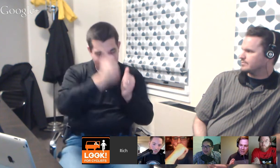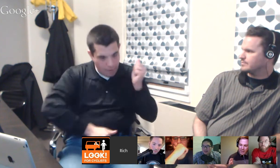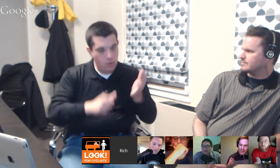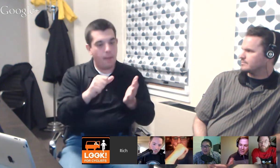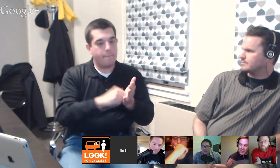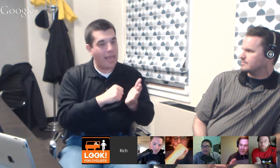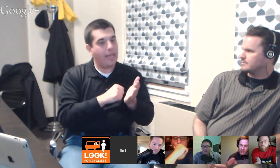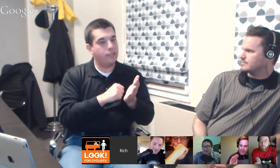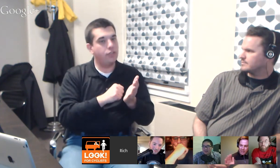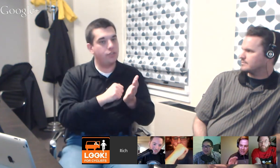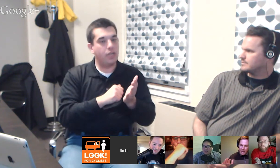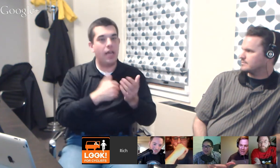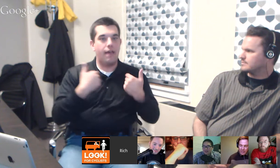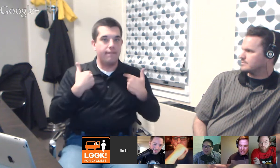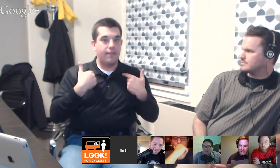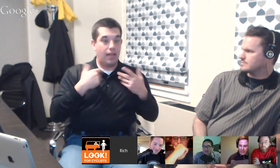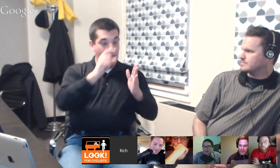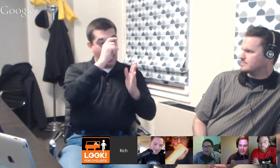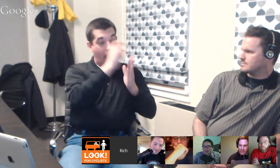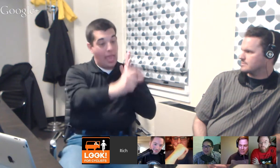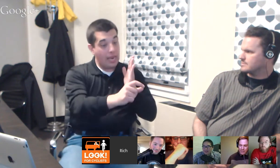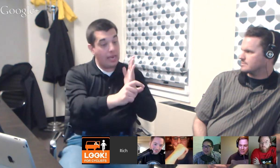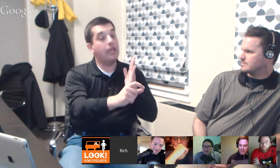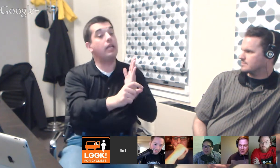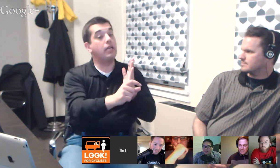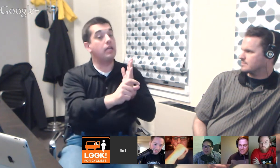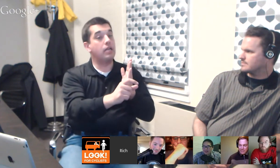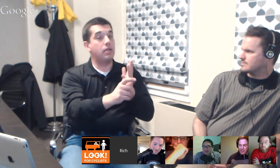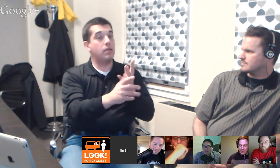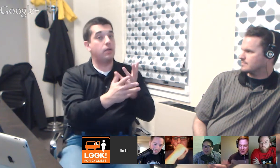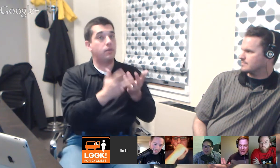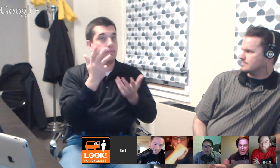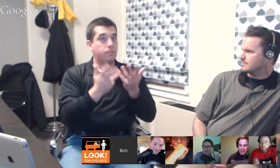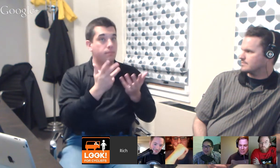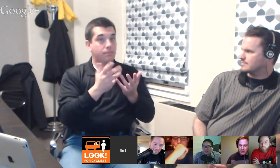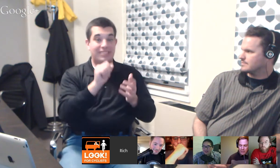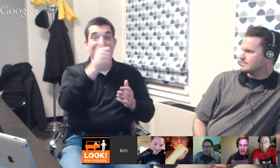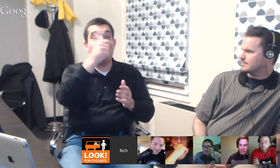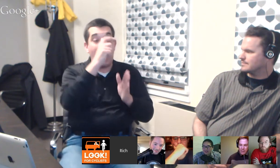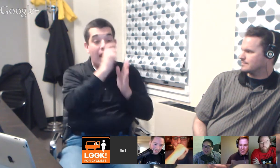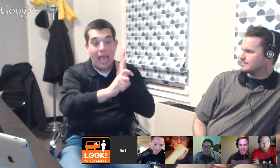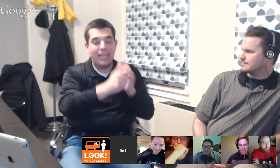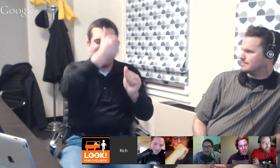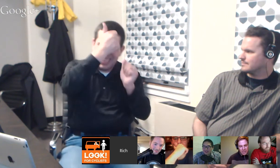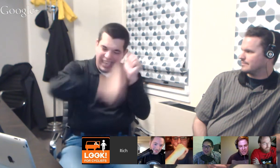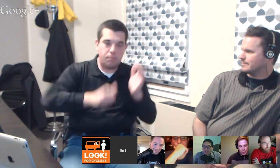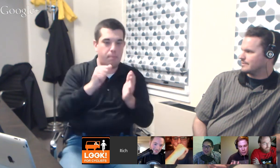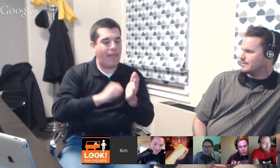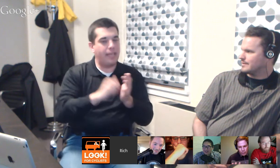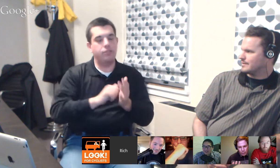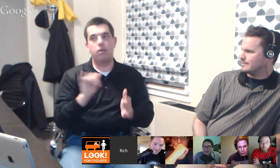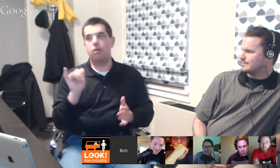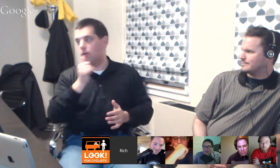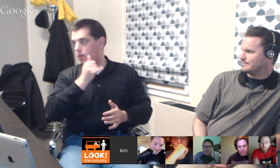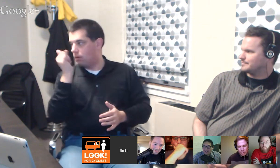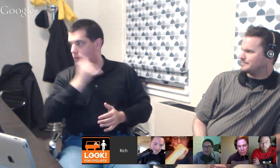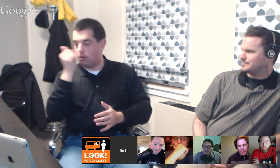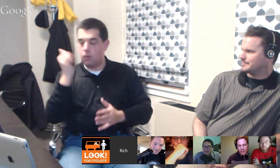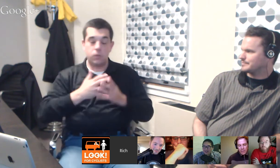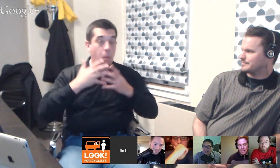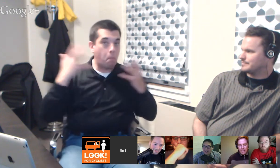page there is a heading of 10 headings for every page. It's just like it was